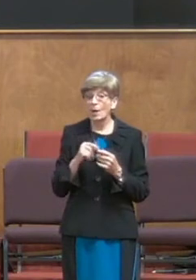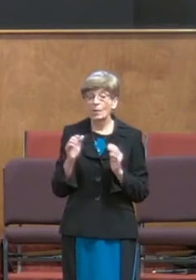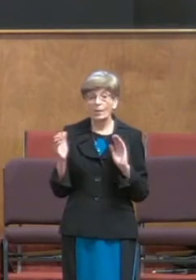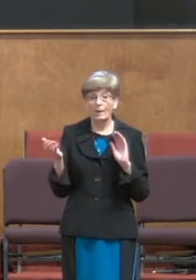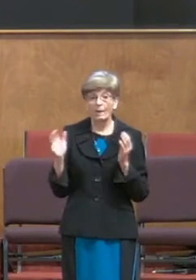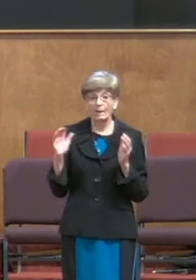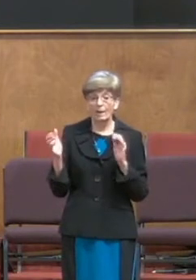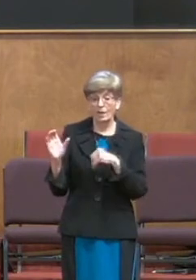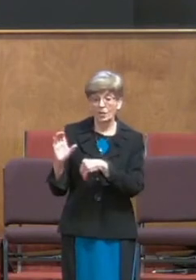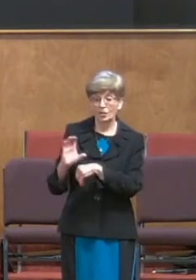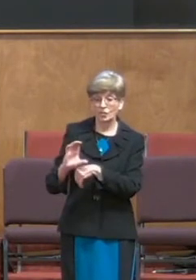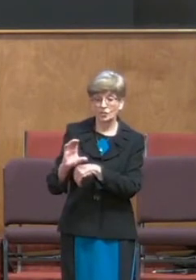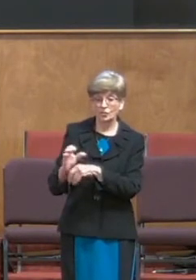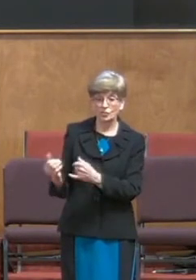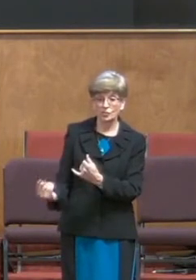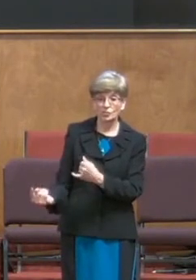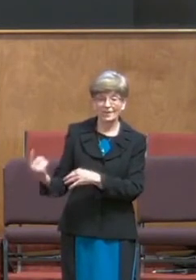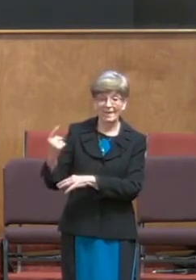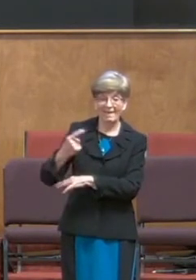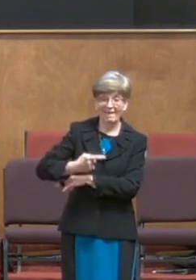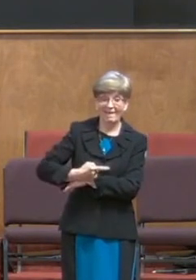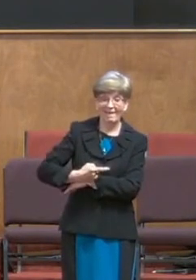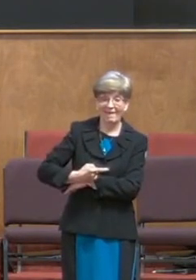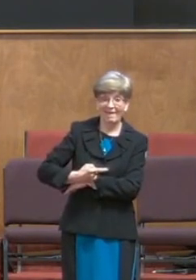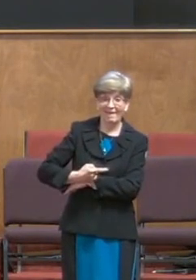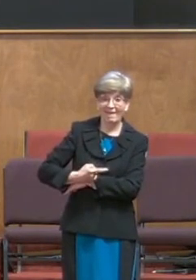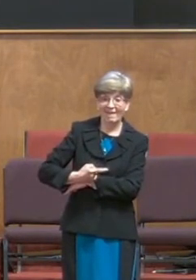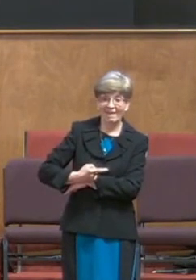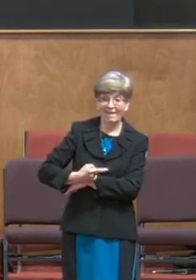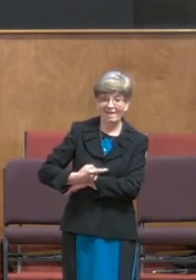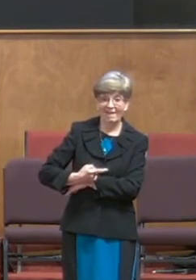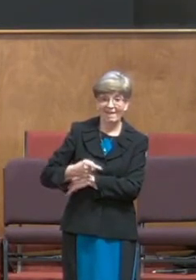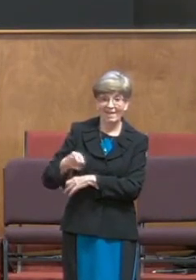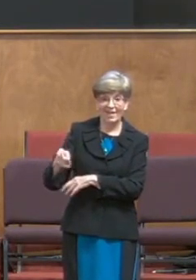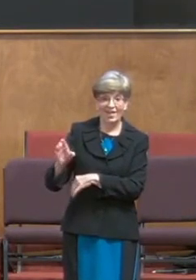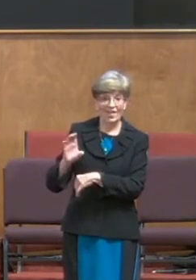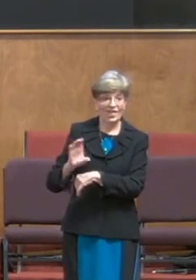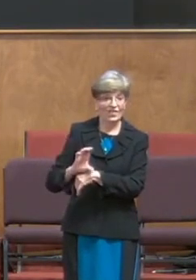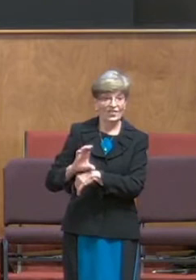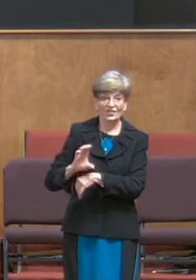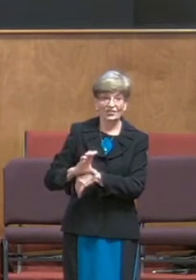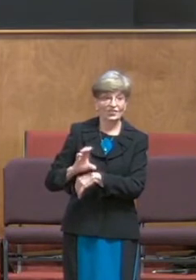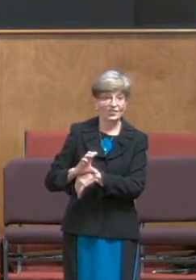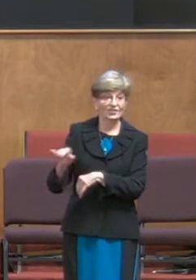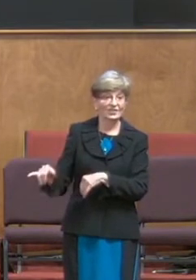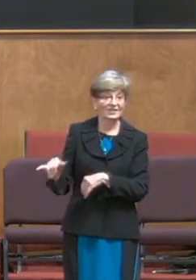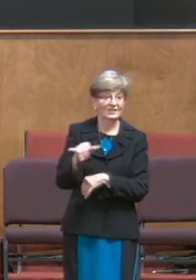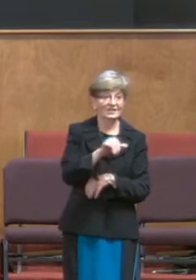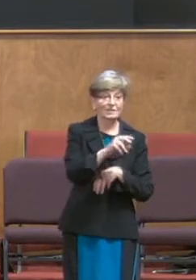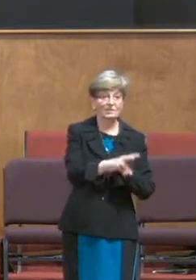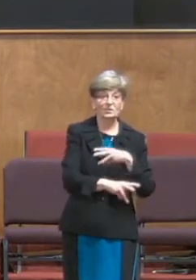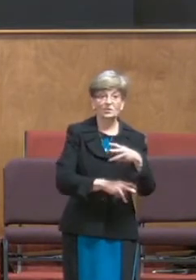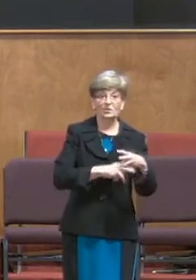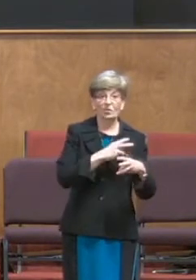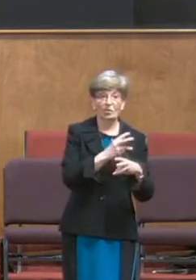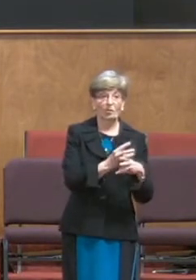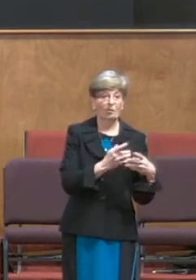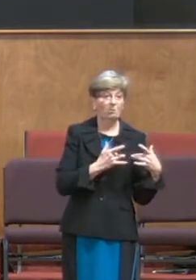in the world today, it isn't a whole lot better inside our churches than it is outside in the world.